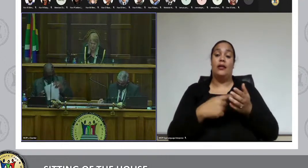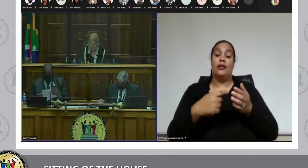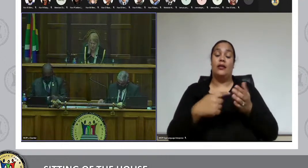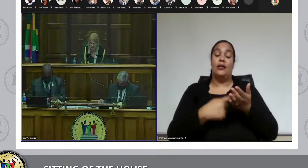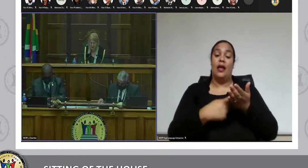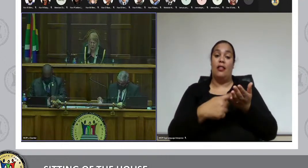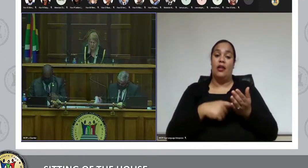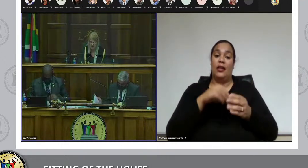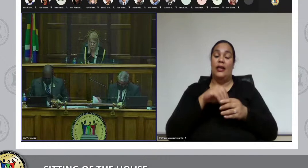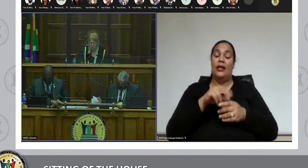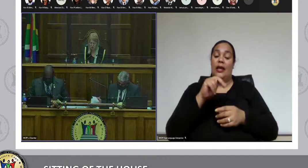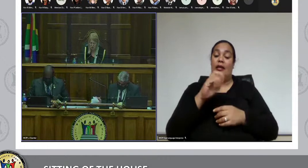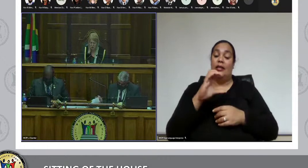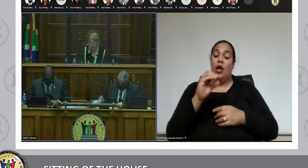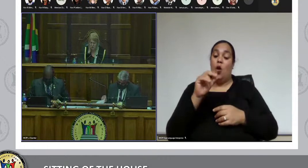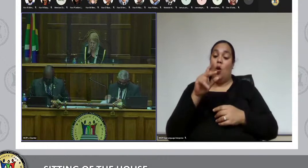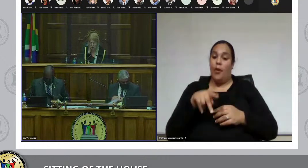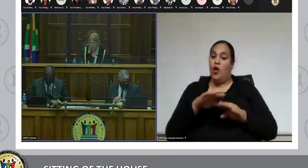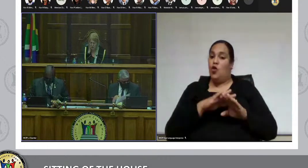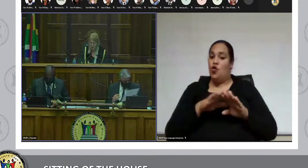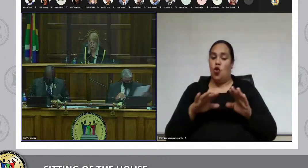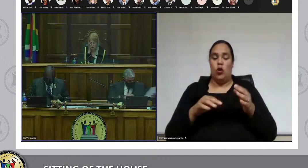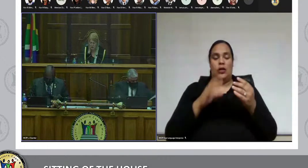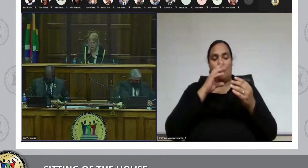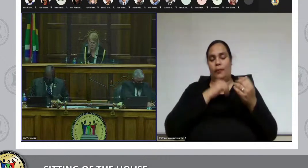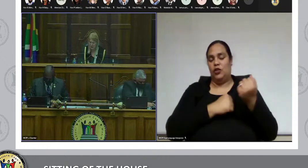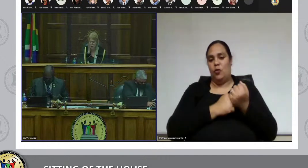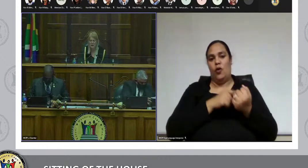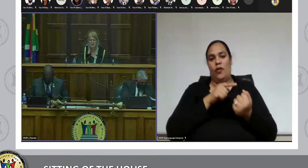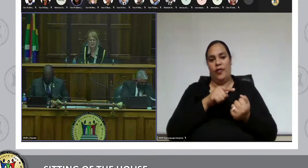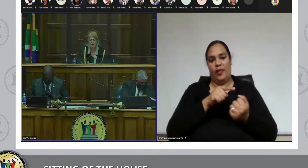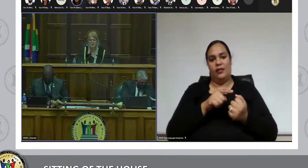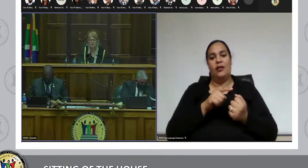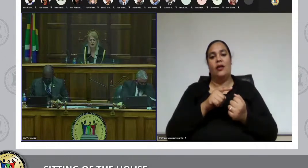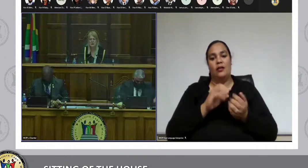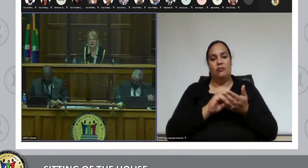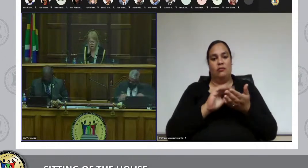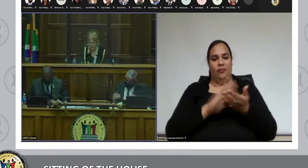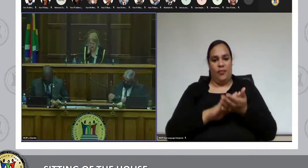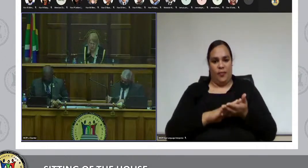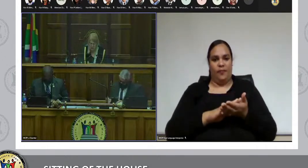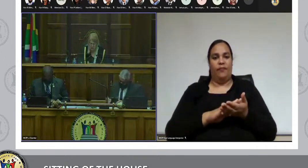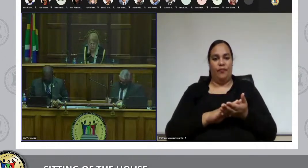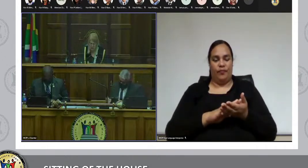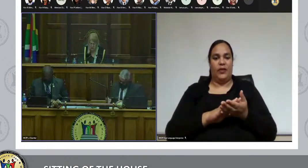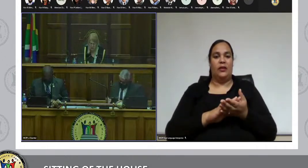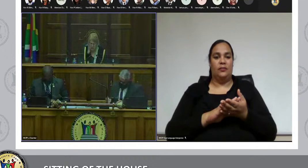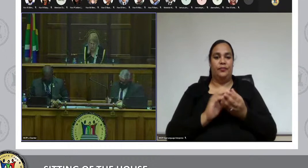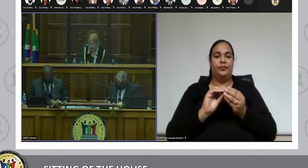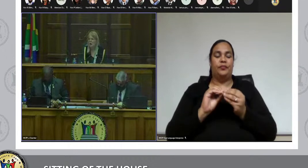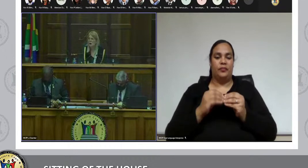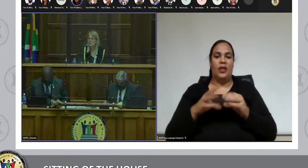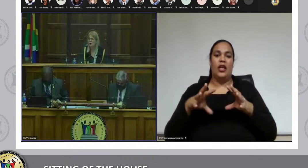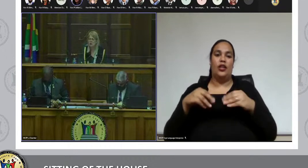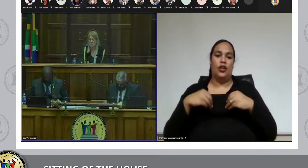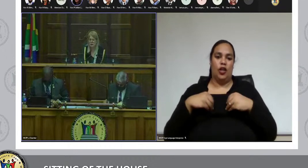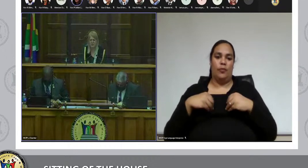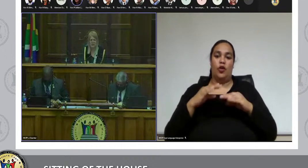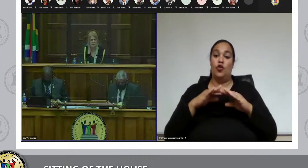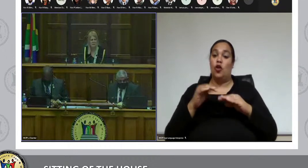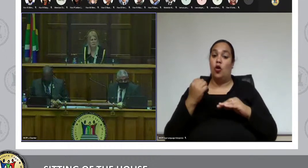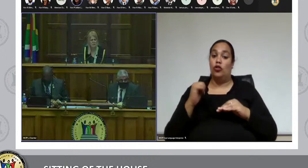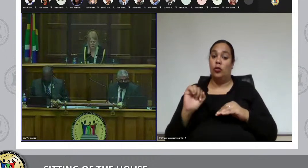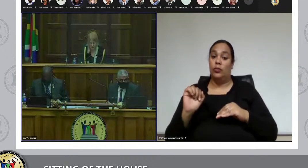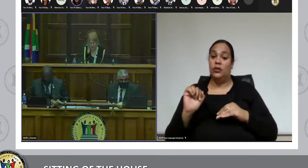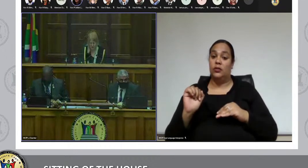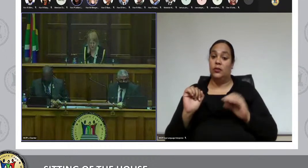the NCOP not to support this bill be ratified and adopted. No